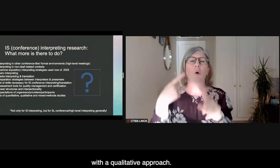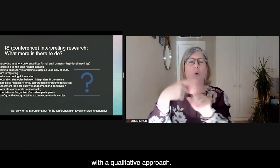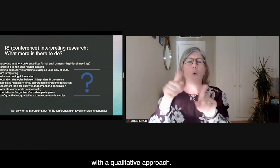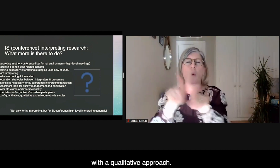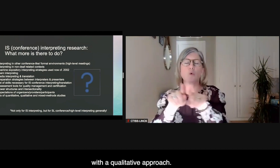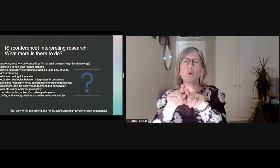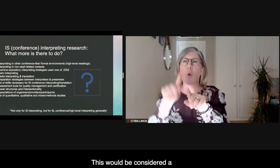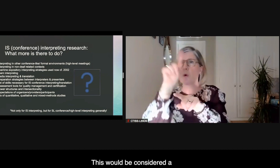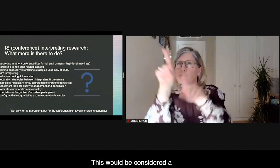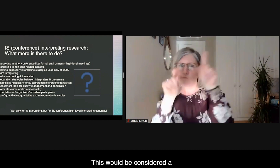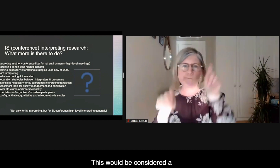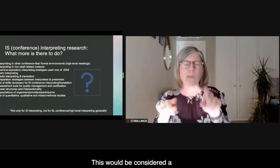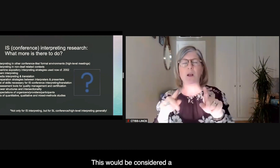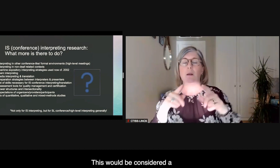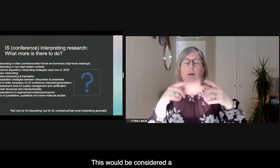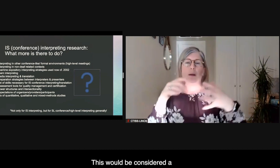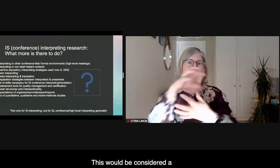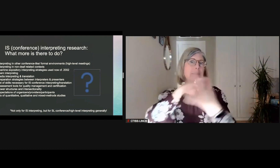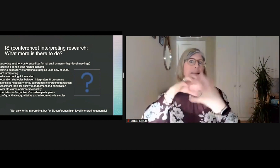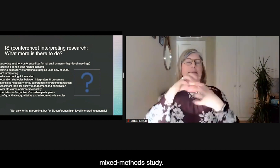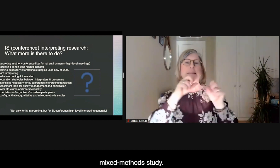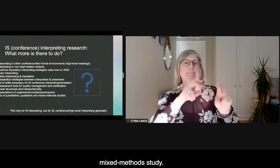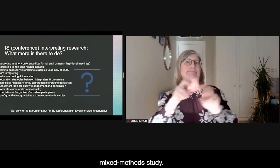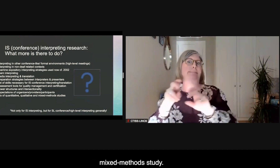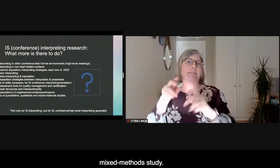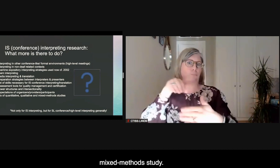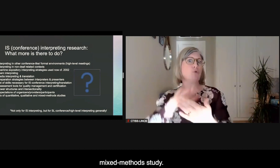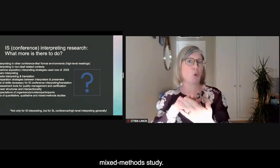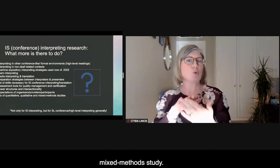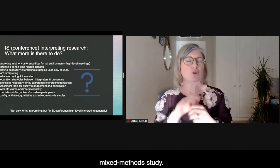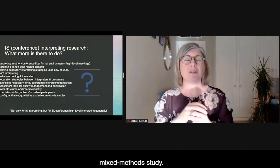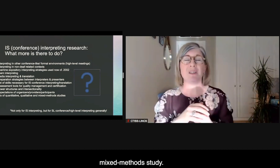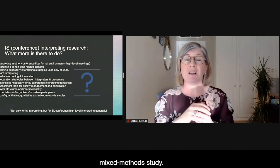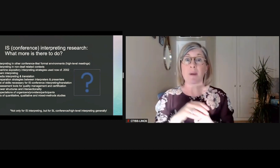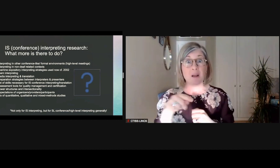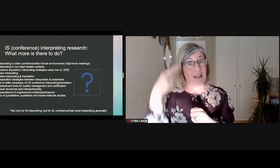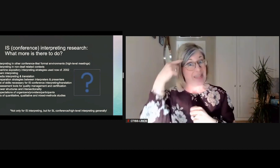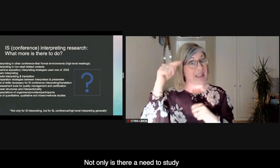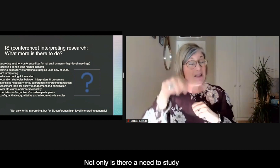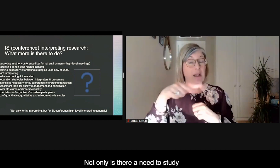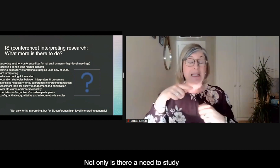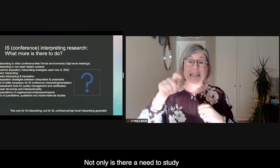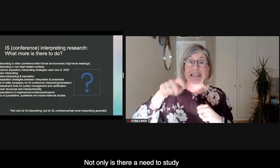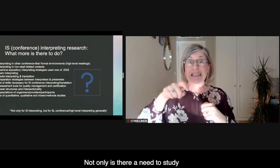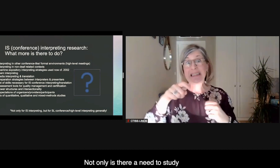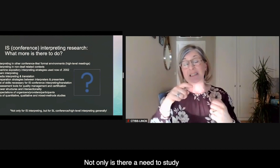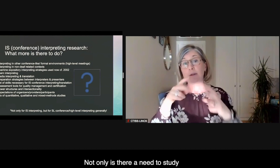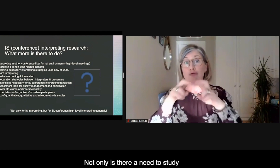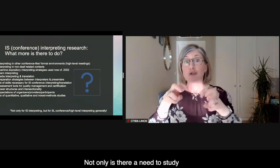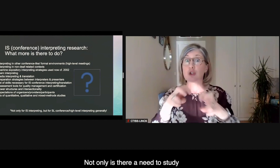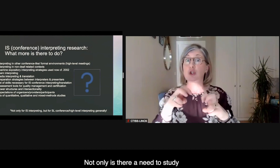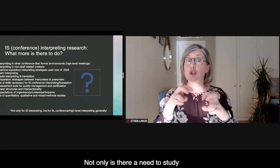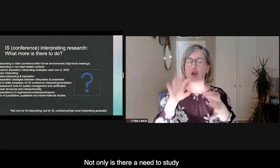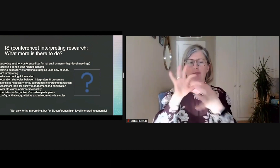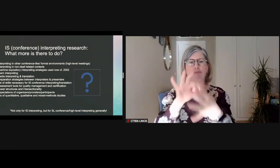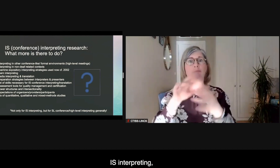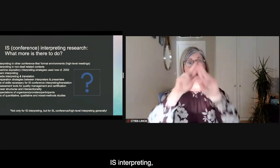This would be considered a mixed method study. Not only is there a need to study IS interpreting, but a need to study sign language interpreting